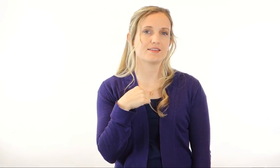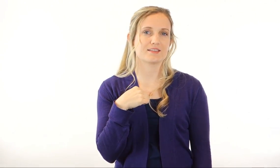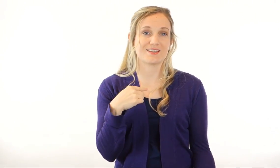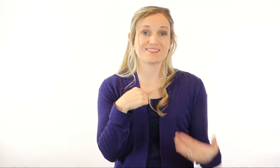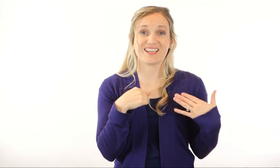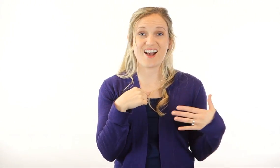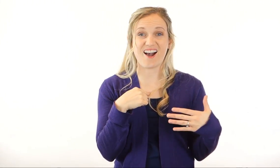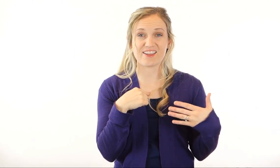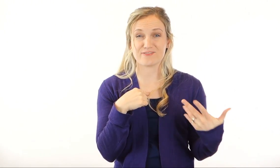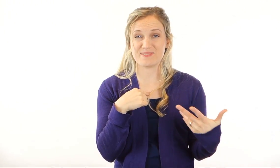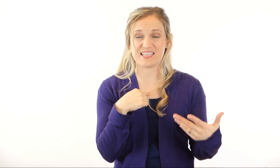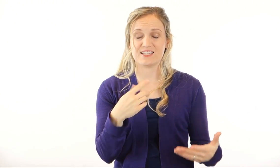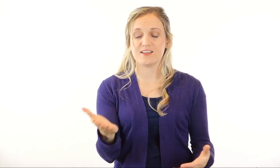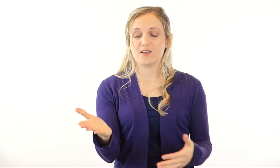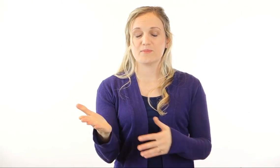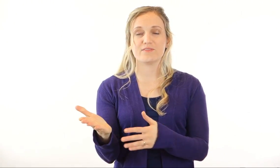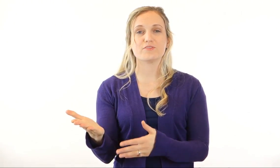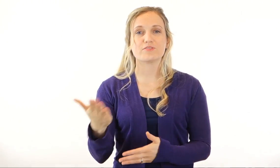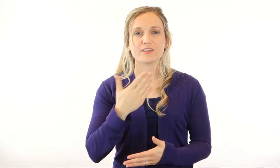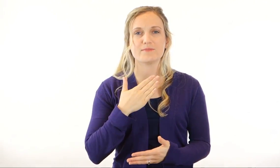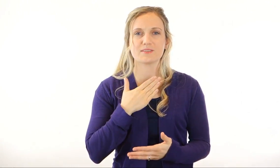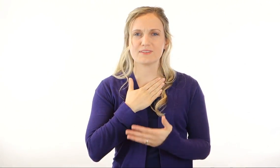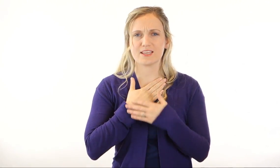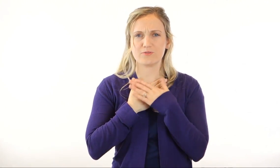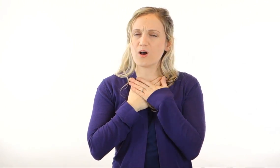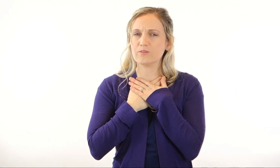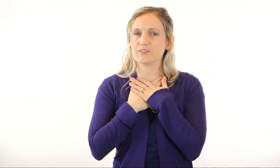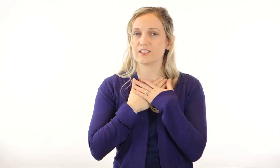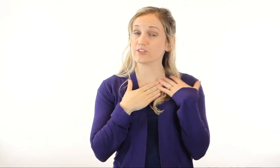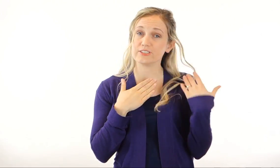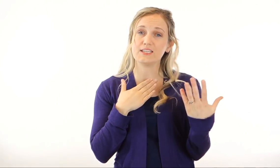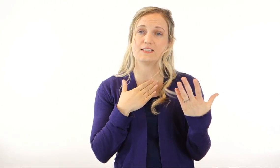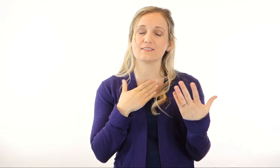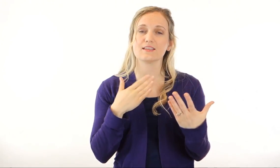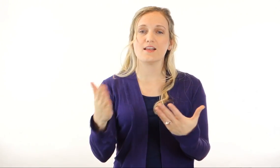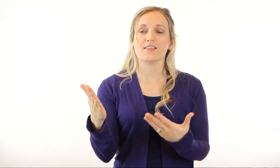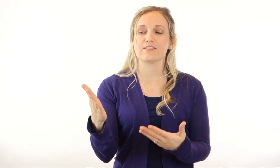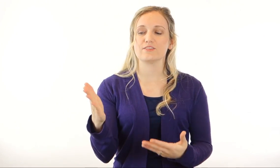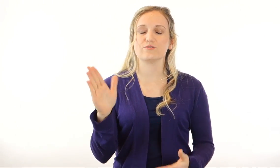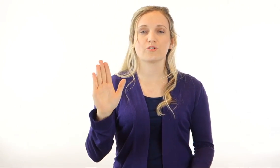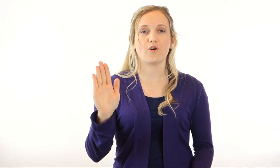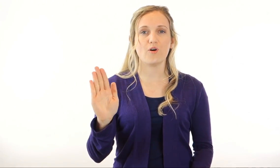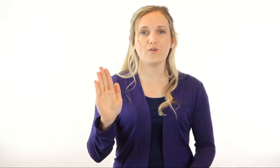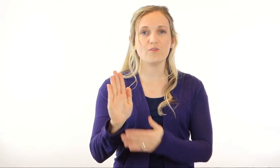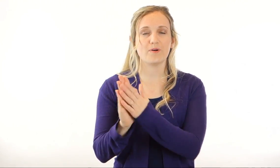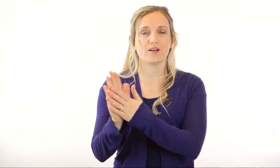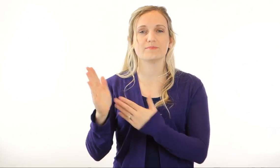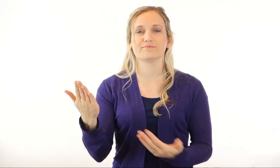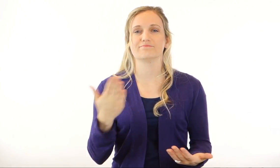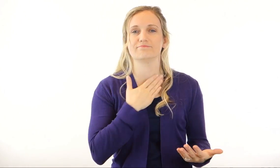because that's like I or me. But if you're talking about something that you own, like your needs, then you do your whole palm